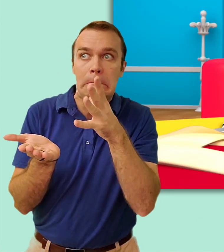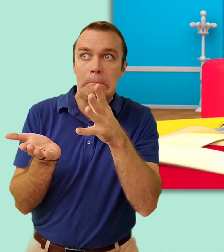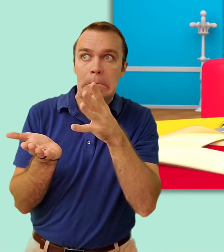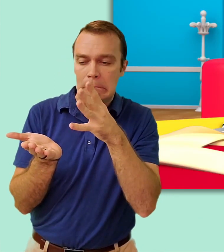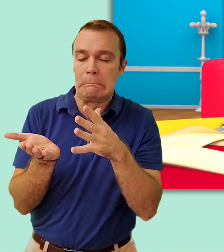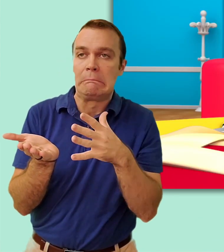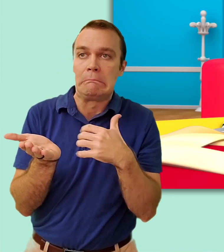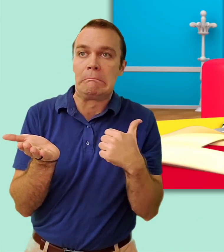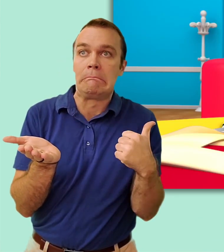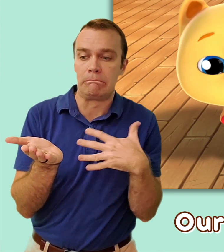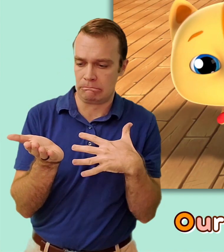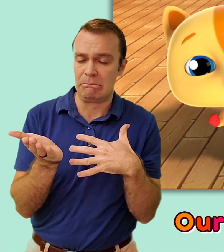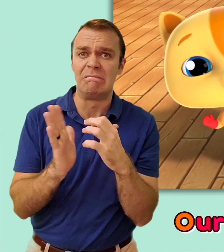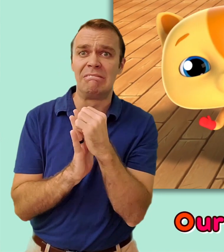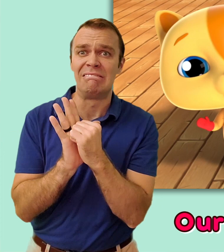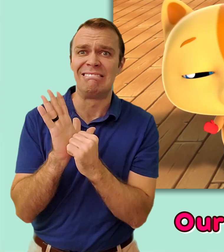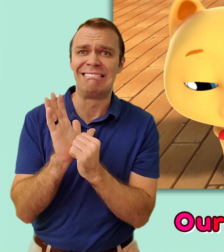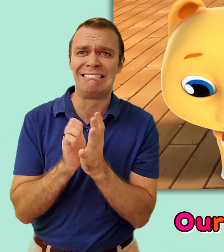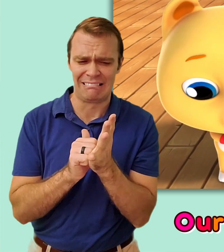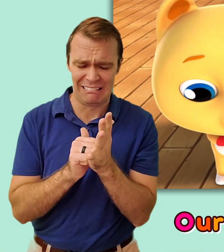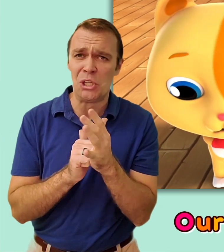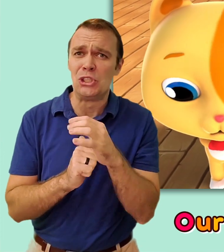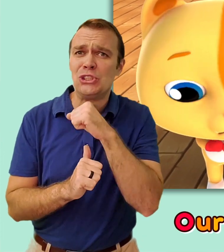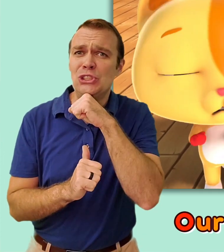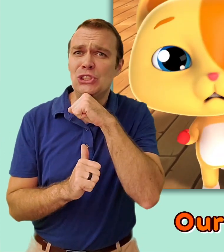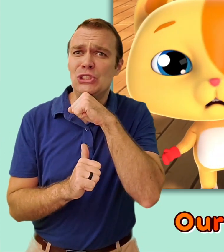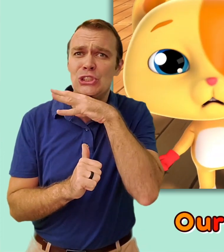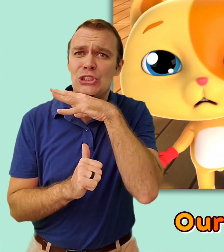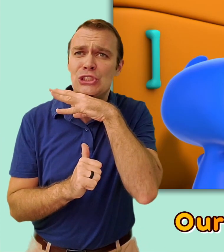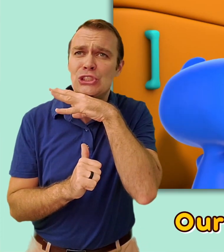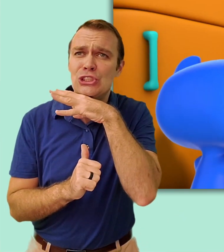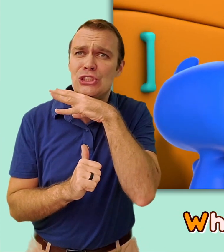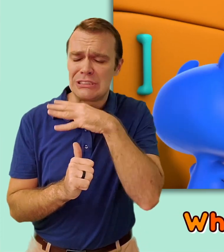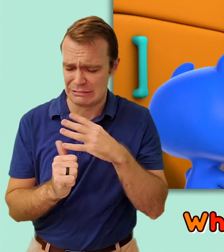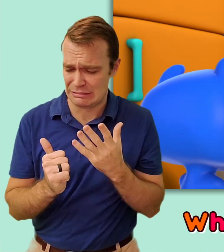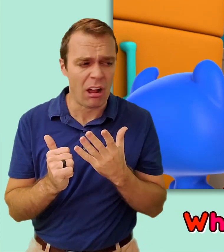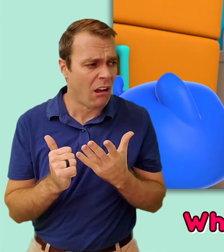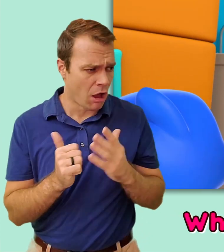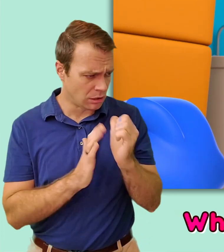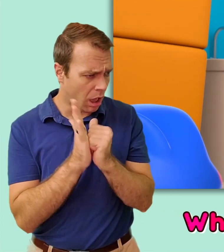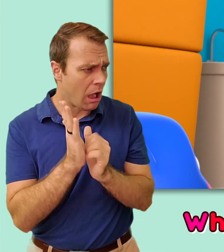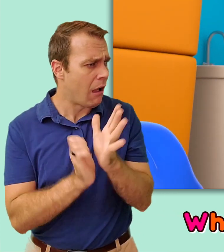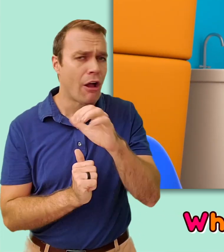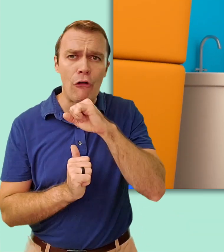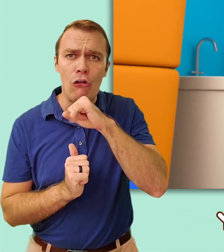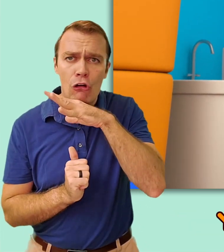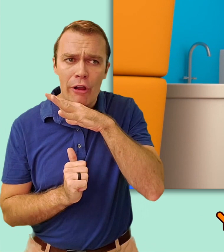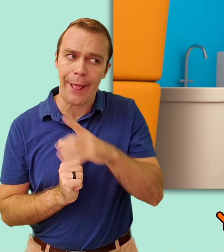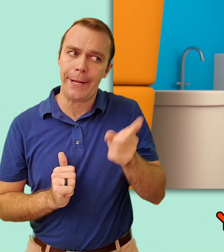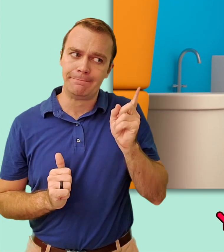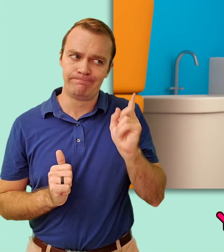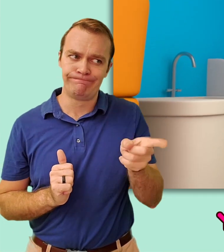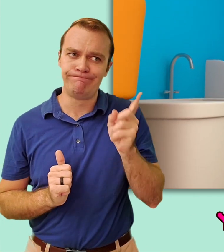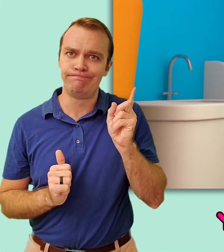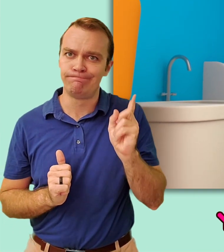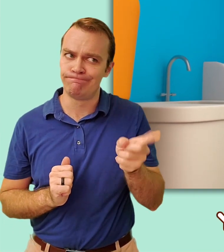we greatly fear our mittens we have soiled. What, soiled your mittens, you